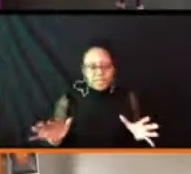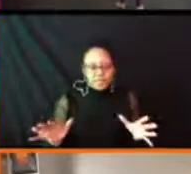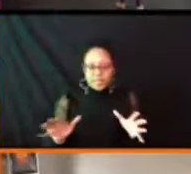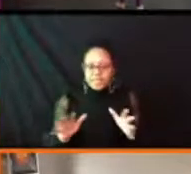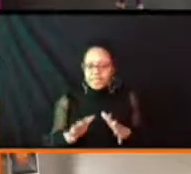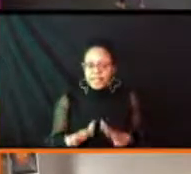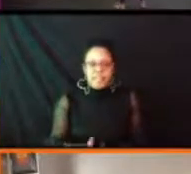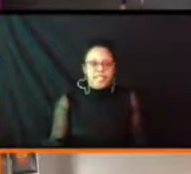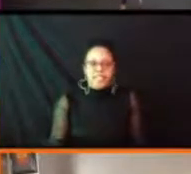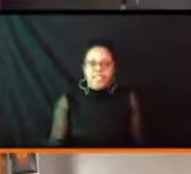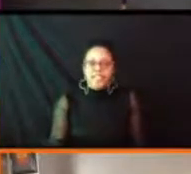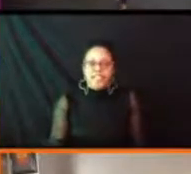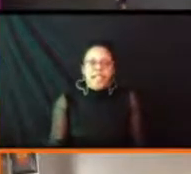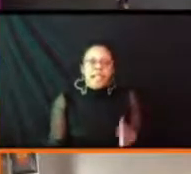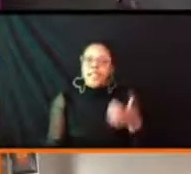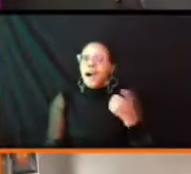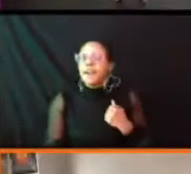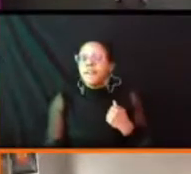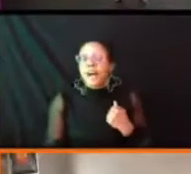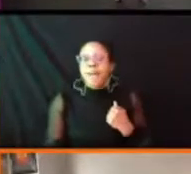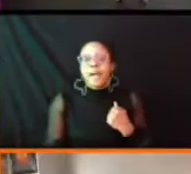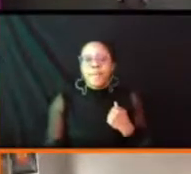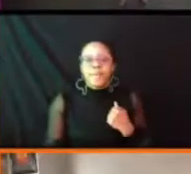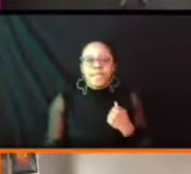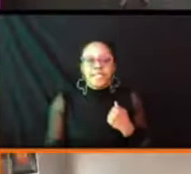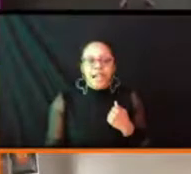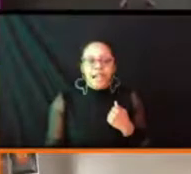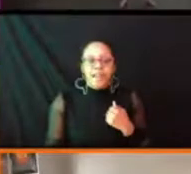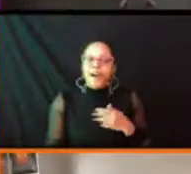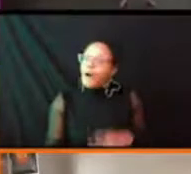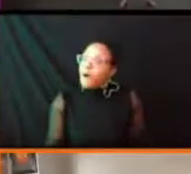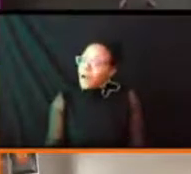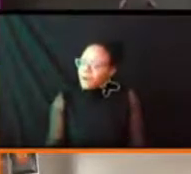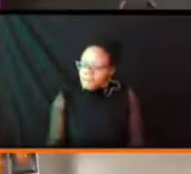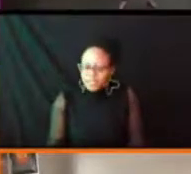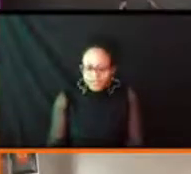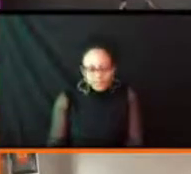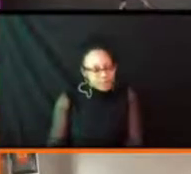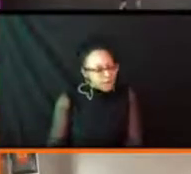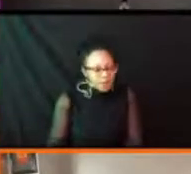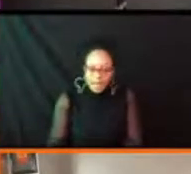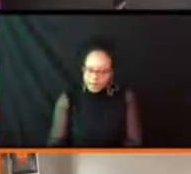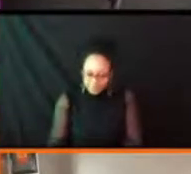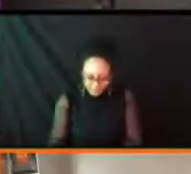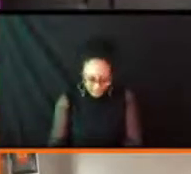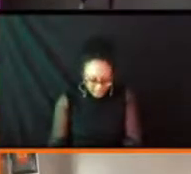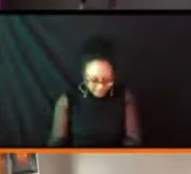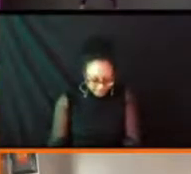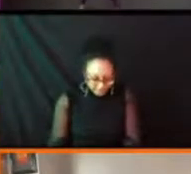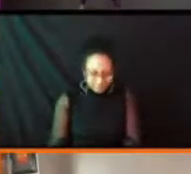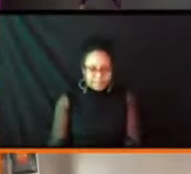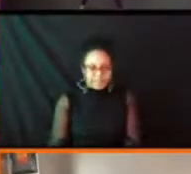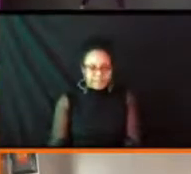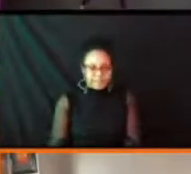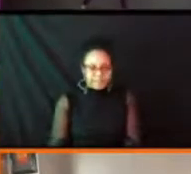These last $2 I'm not gonna lose. The